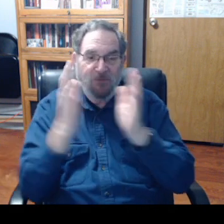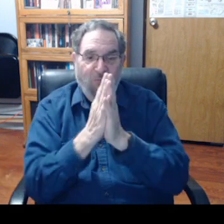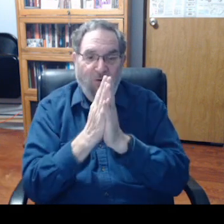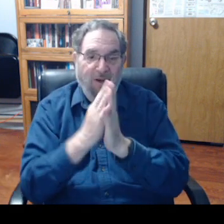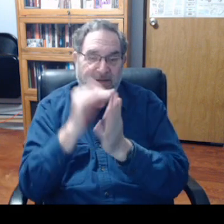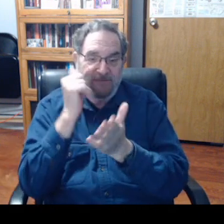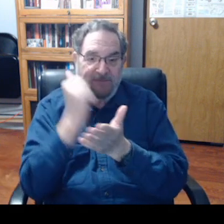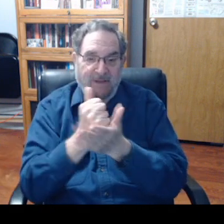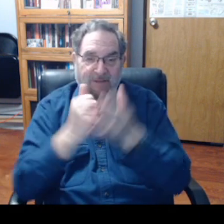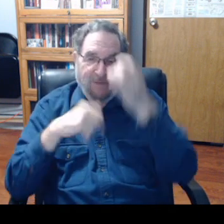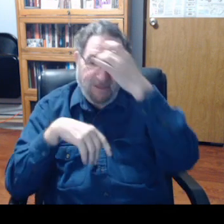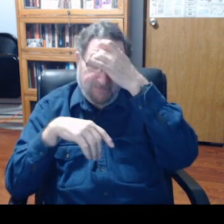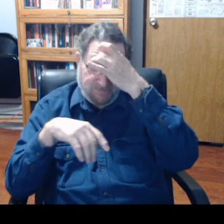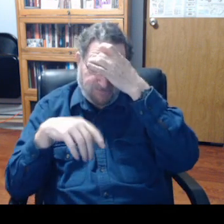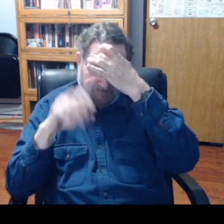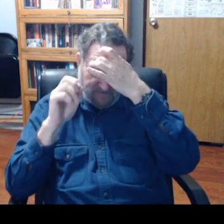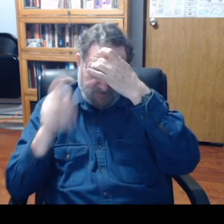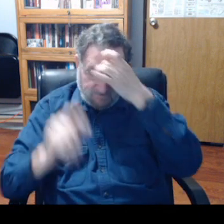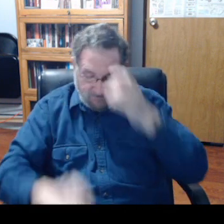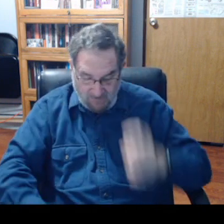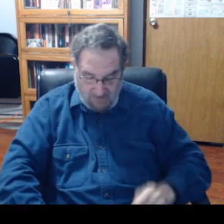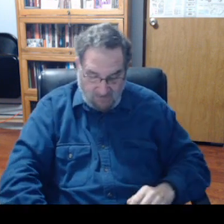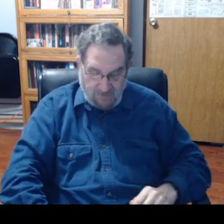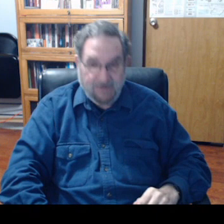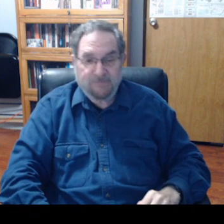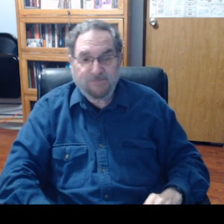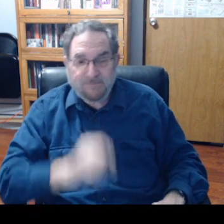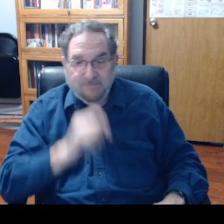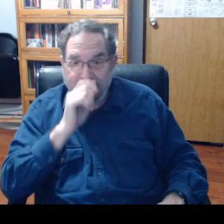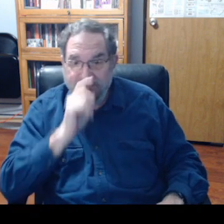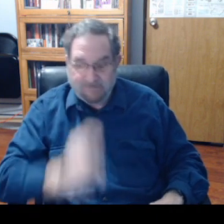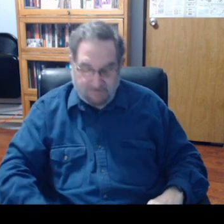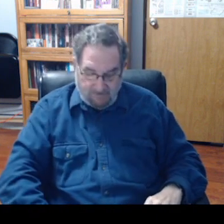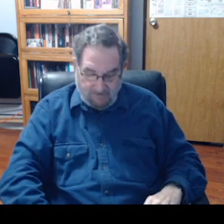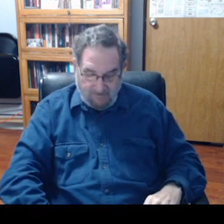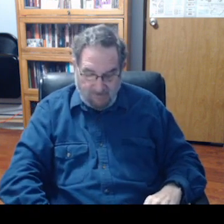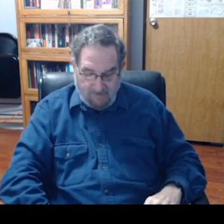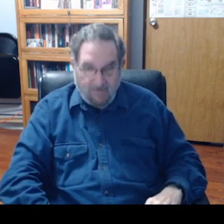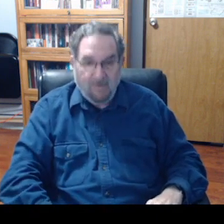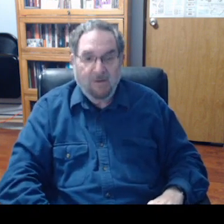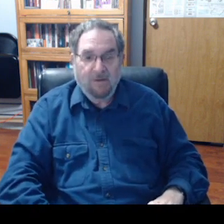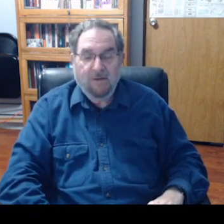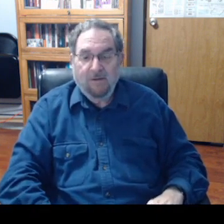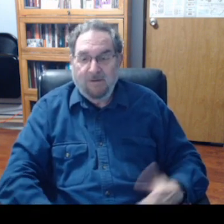we pray. Amen. Okay.